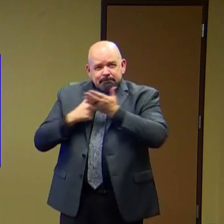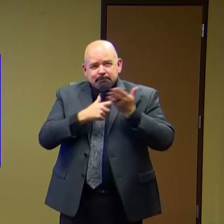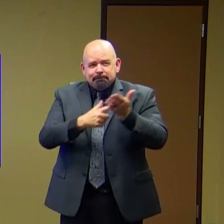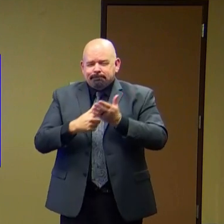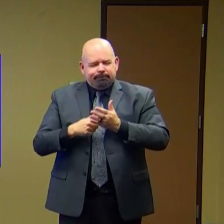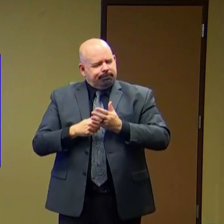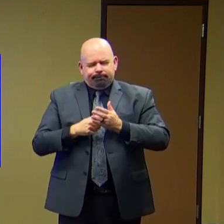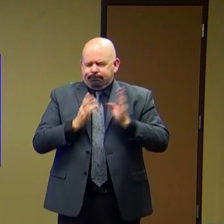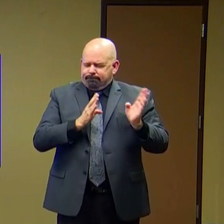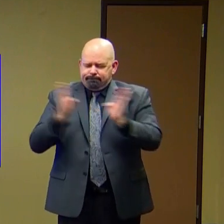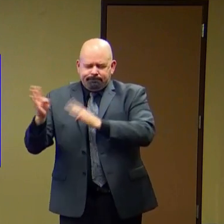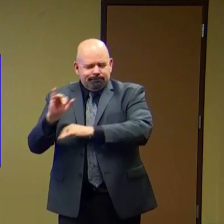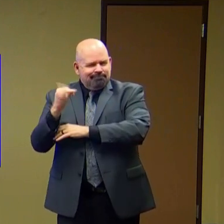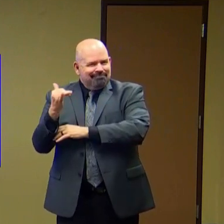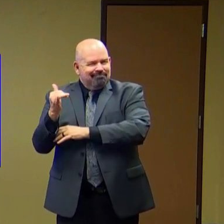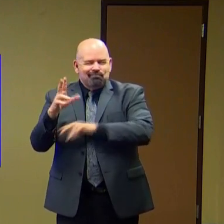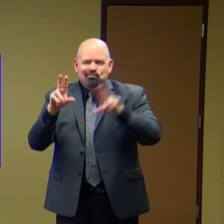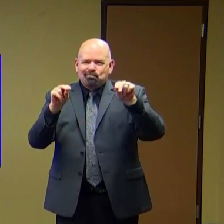happen.